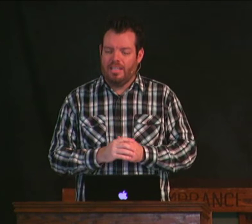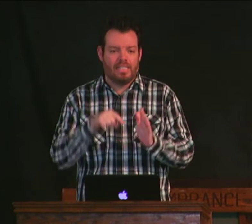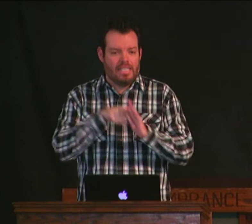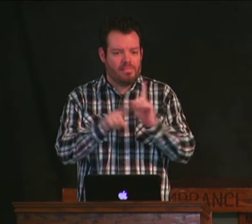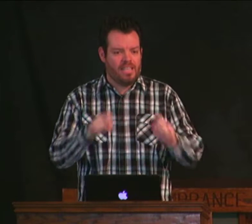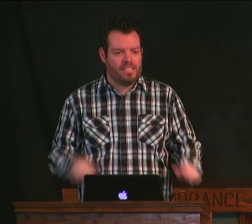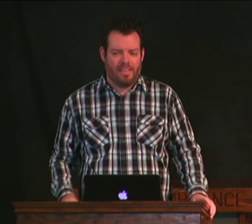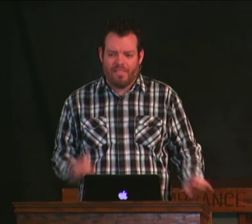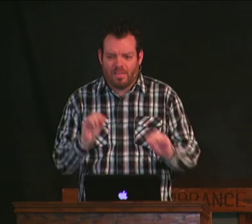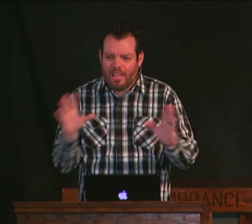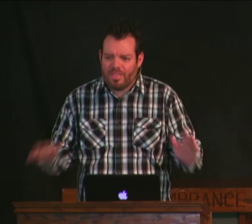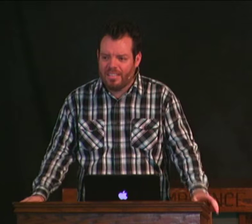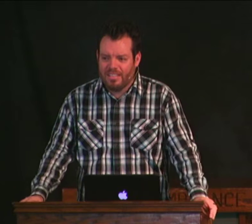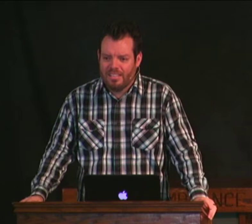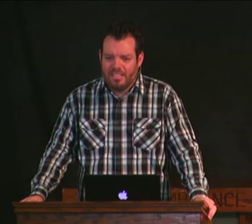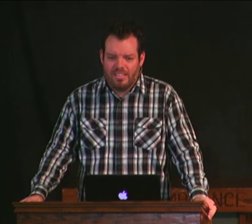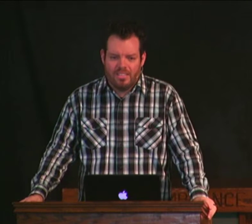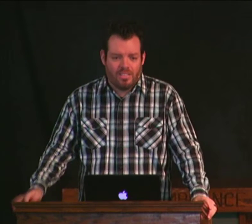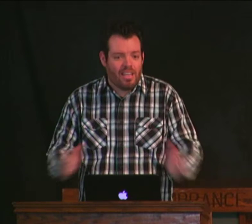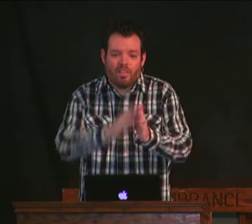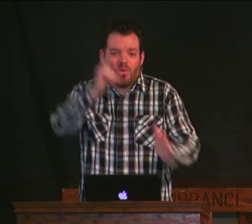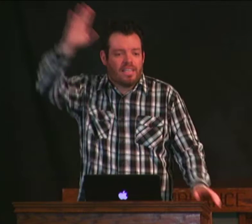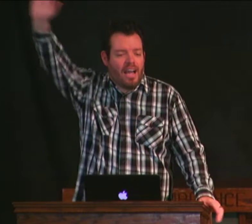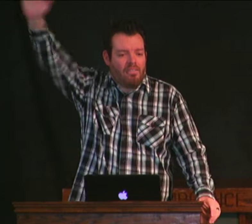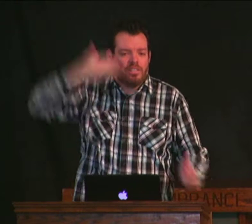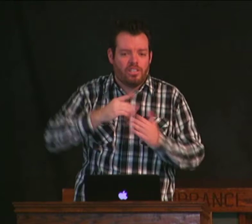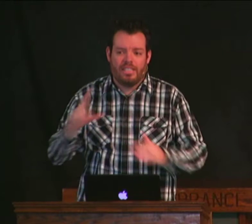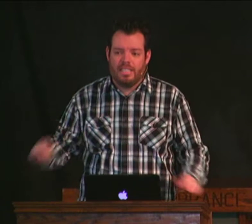they did deep testing. They found nothing. So I give glory to God for his good deeds.